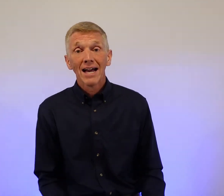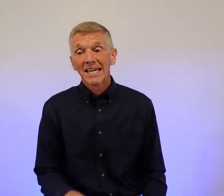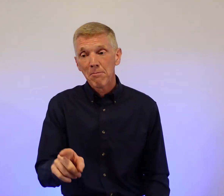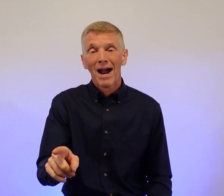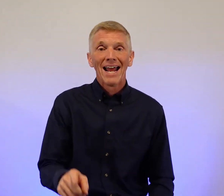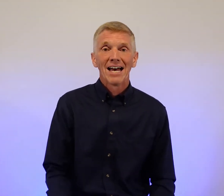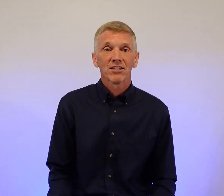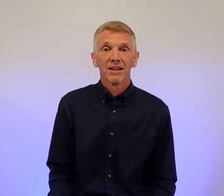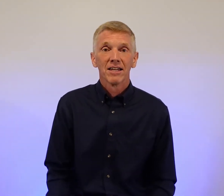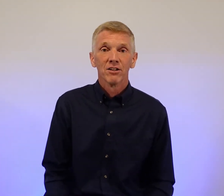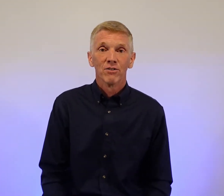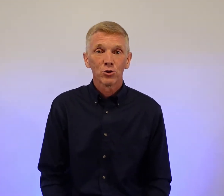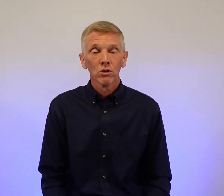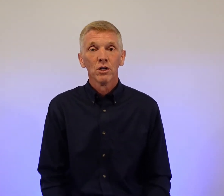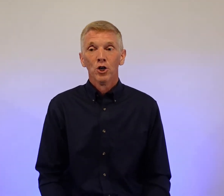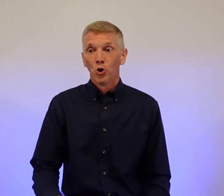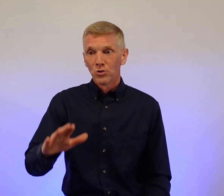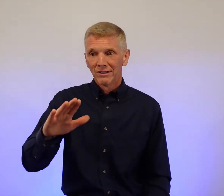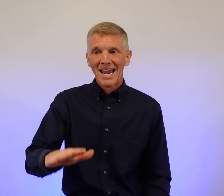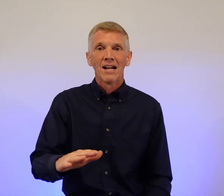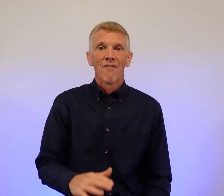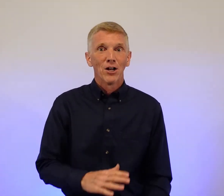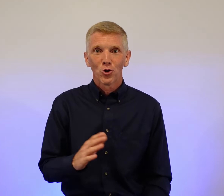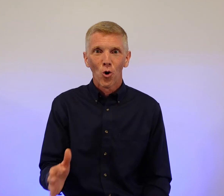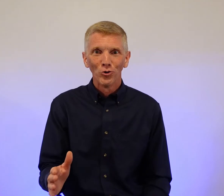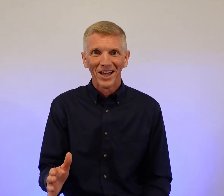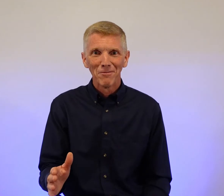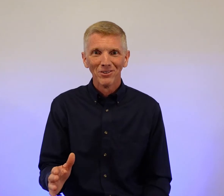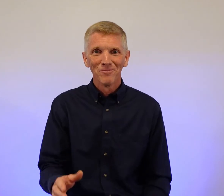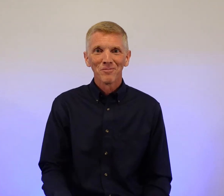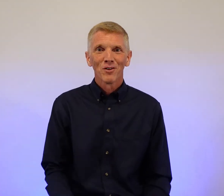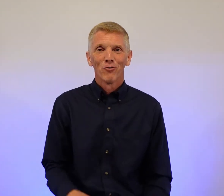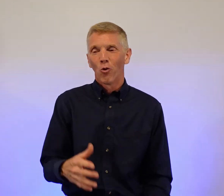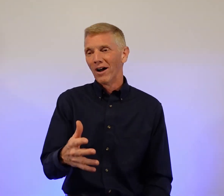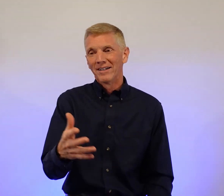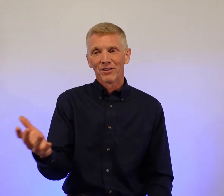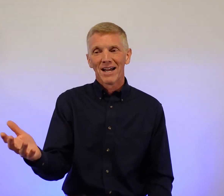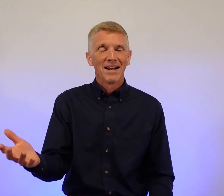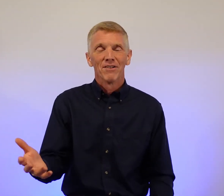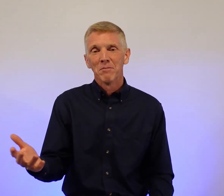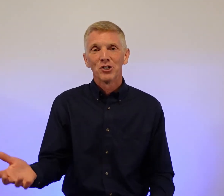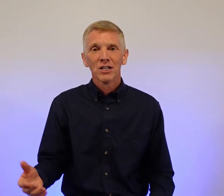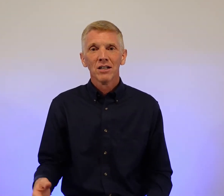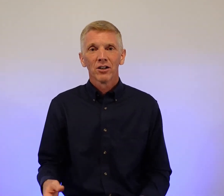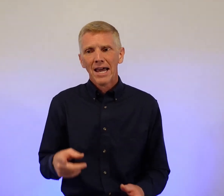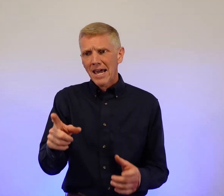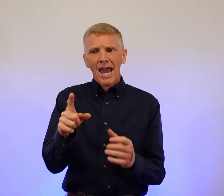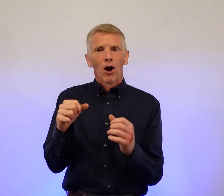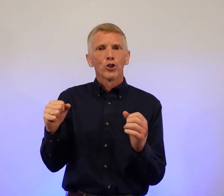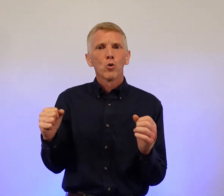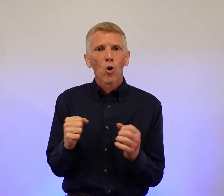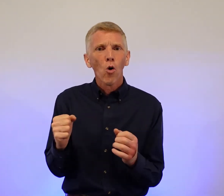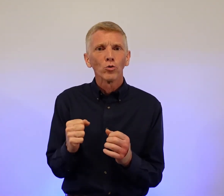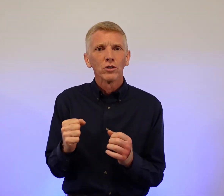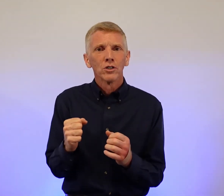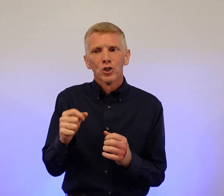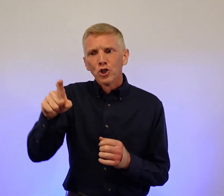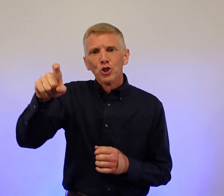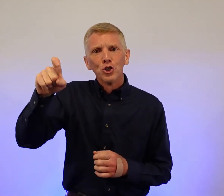he might ask an individual who's laying on that cold table for a different kind of imaging. Okay, hey, are you cold? Do you